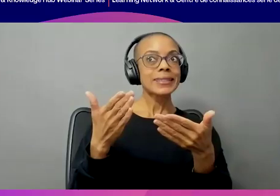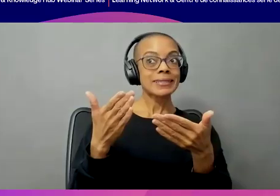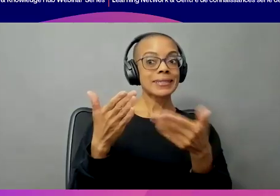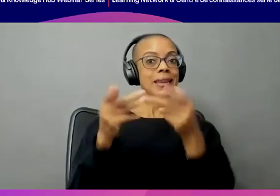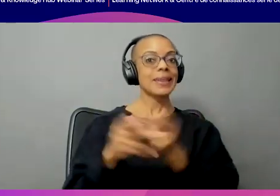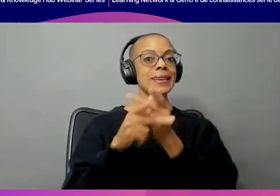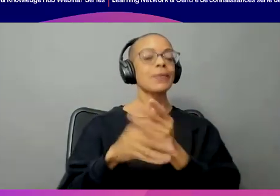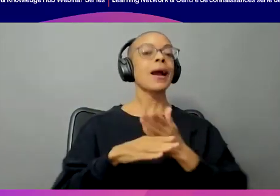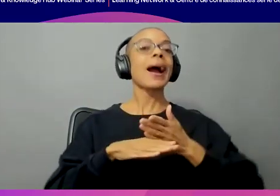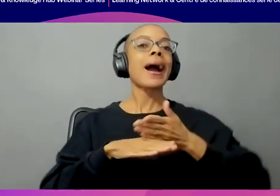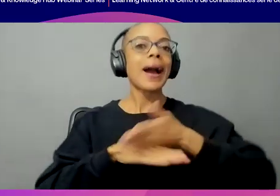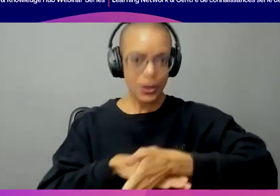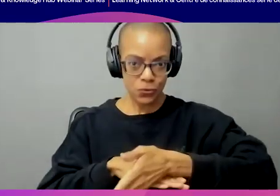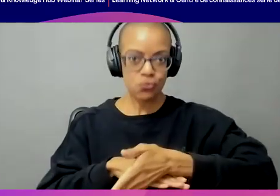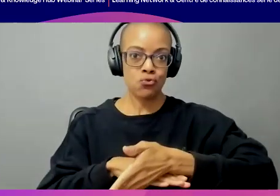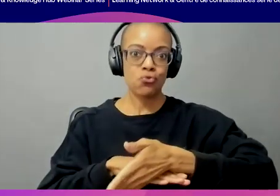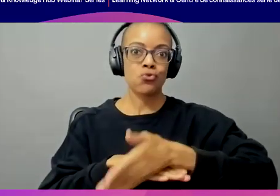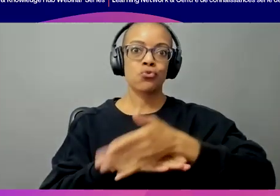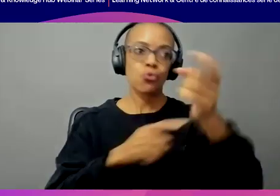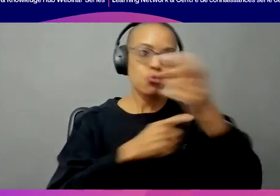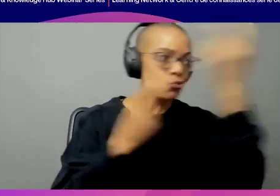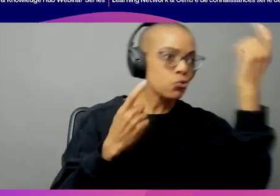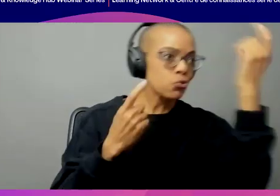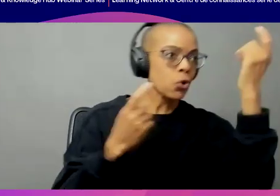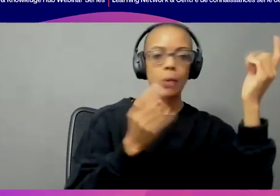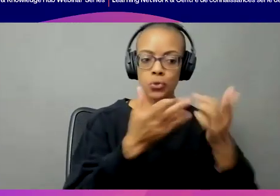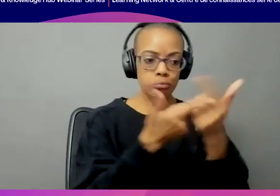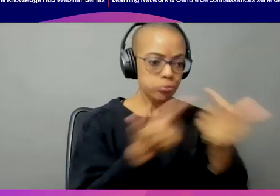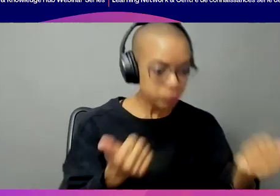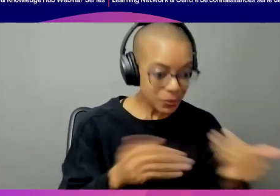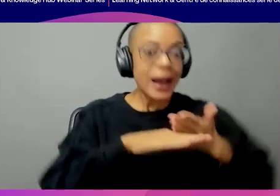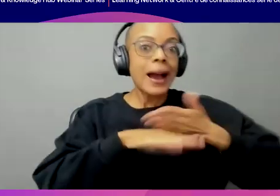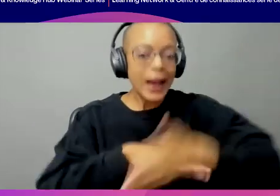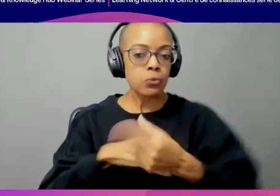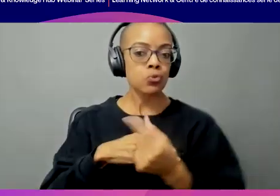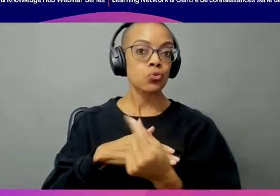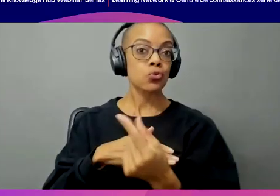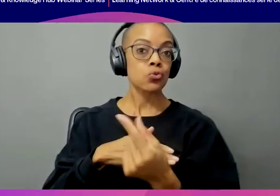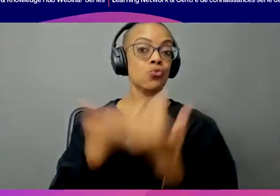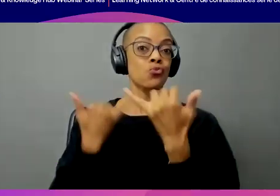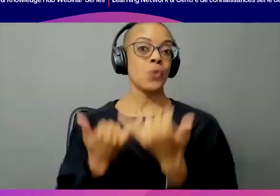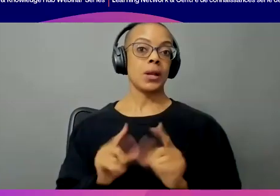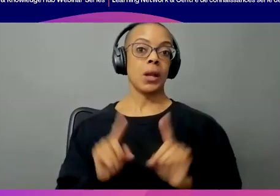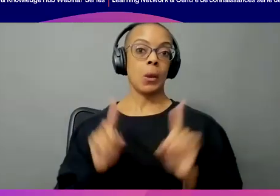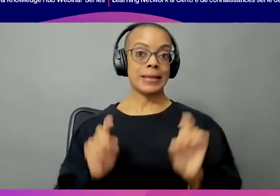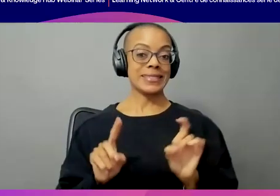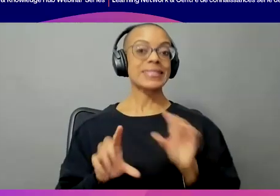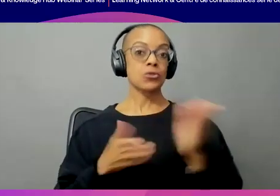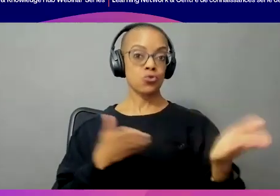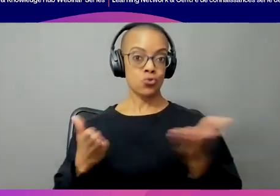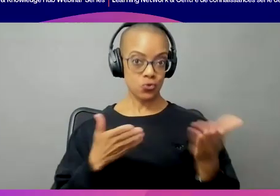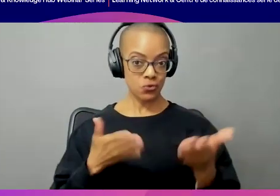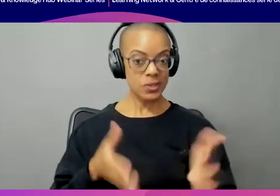for women who have been through their services. We're testing this intervention right now in services that are